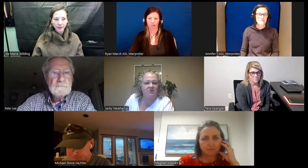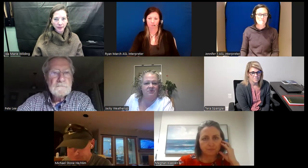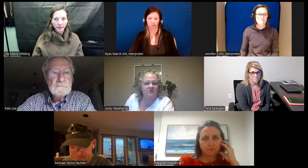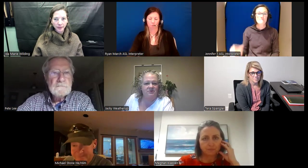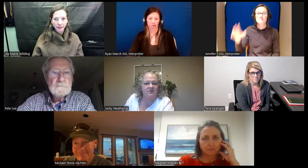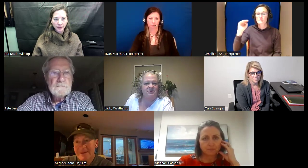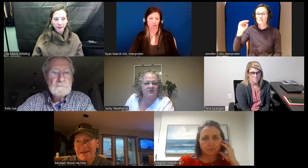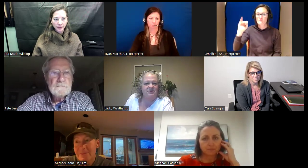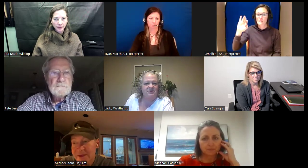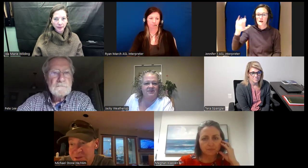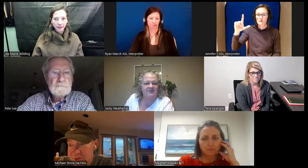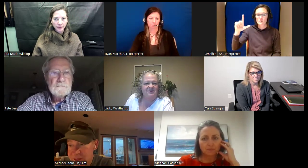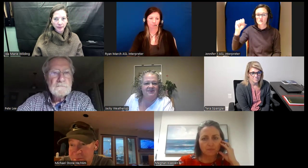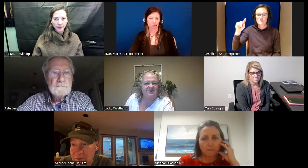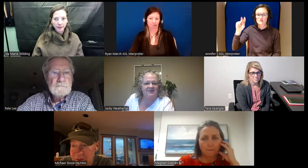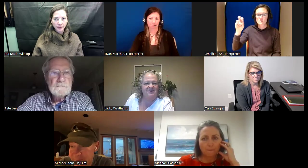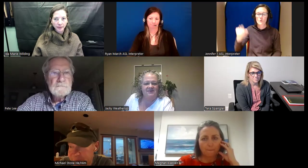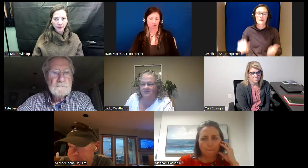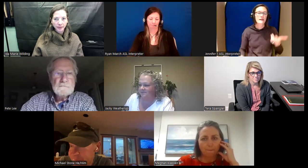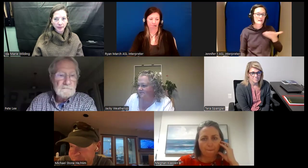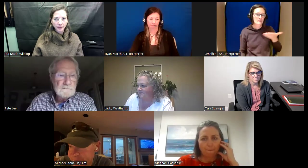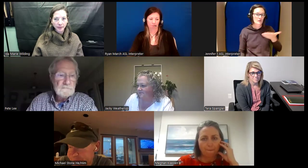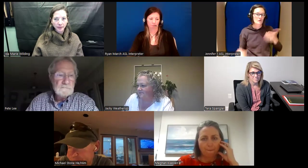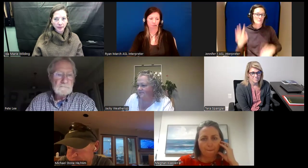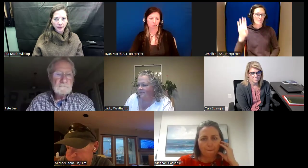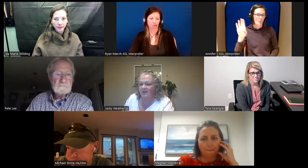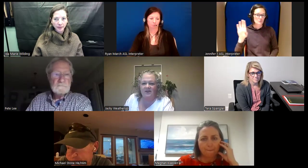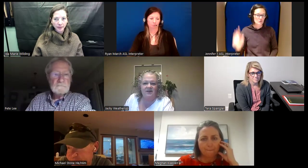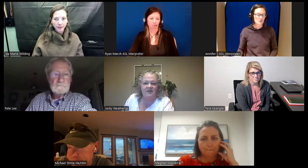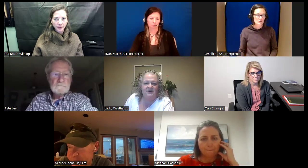Michael Stone, Michael Stone here in Boulder.